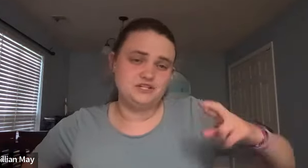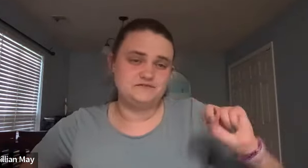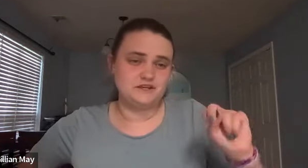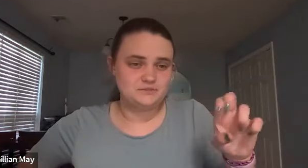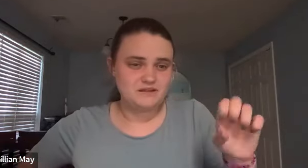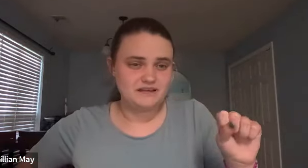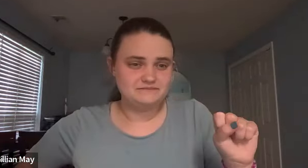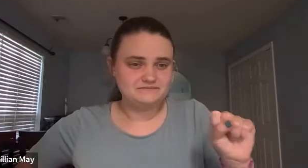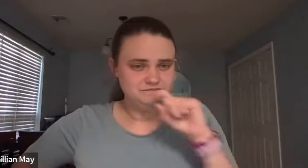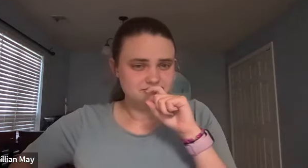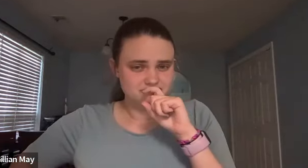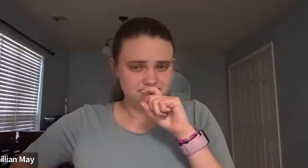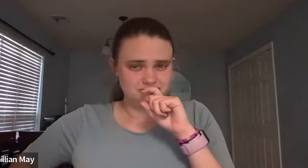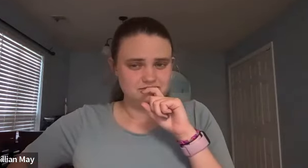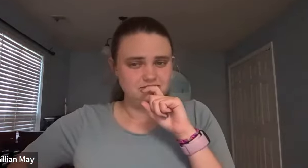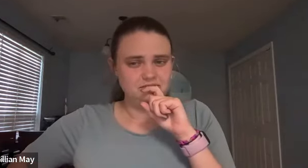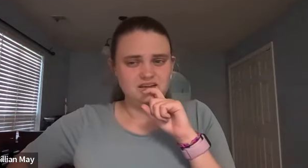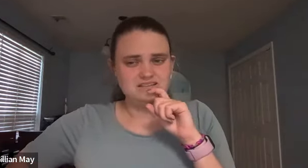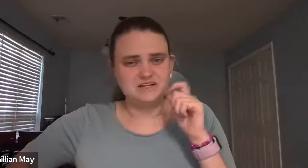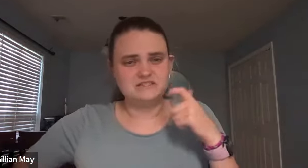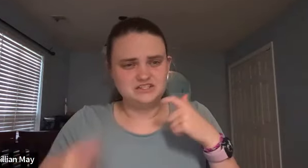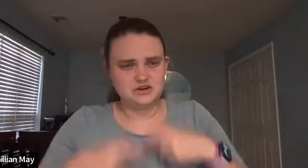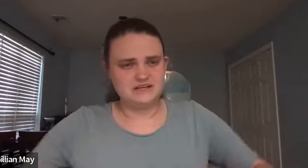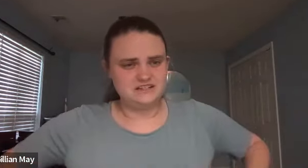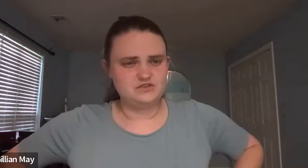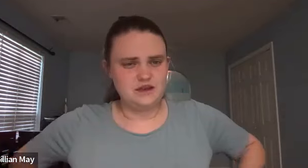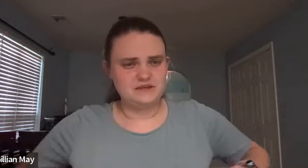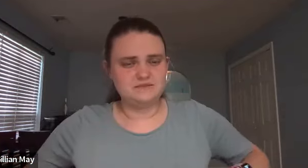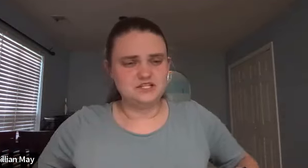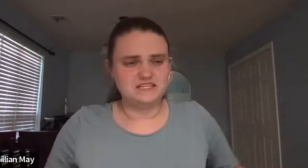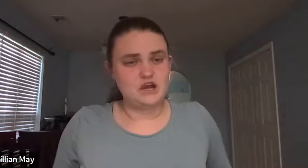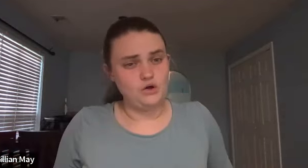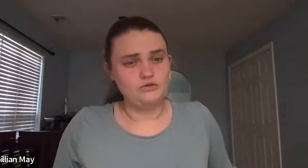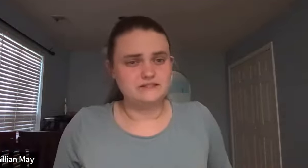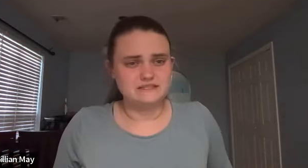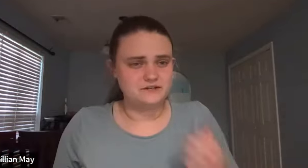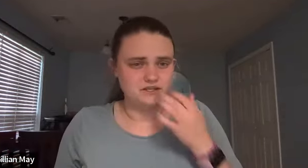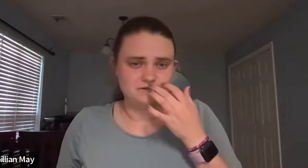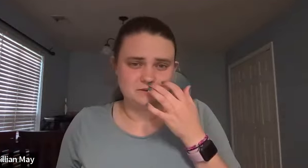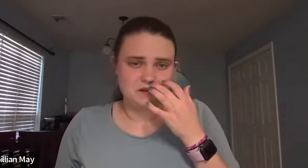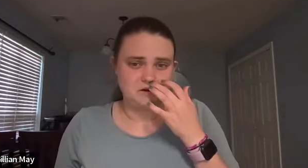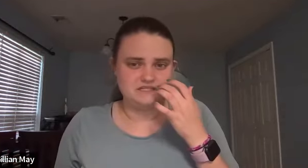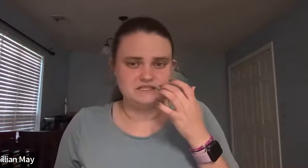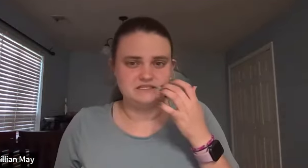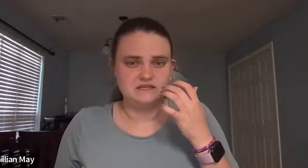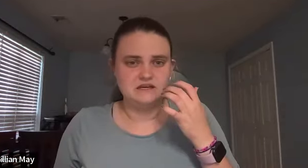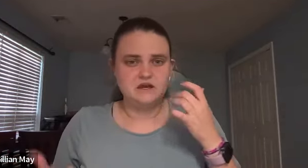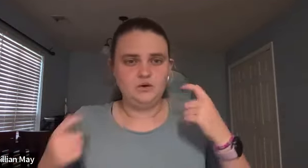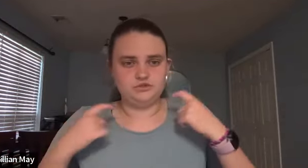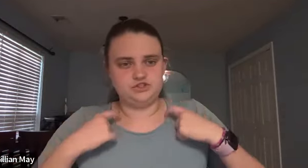just fingerspell it, because I could see trying to describe it, especially because they all look different. You know, so many harnesses will